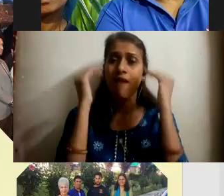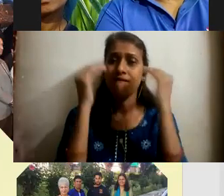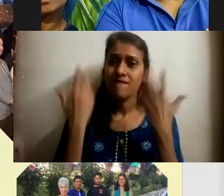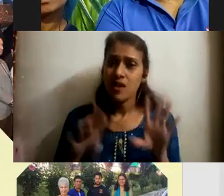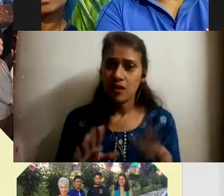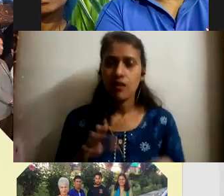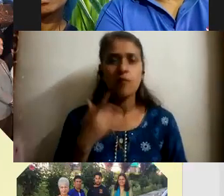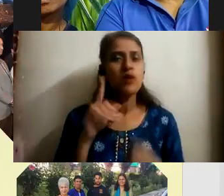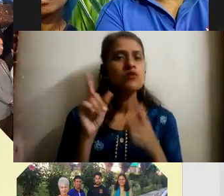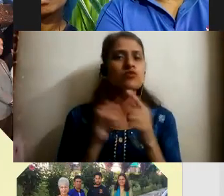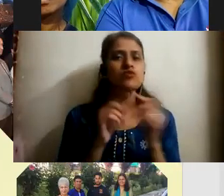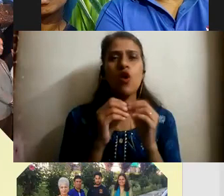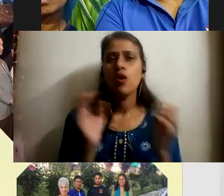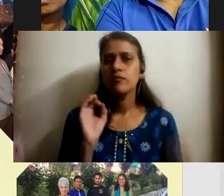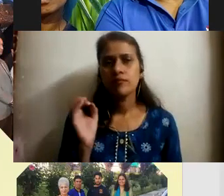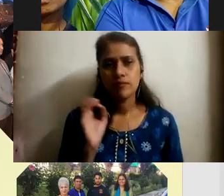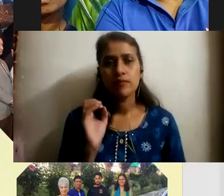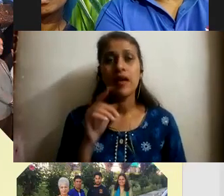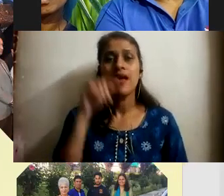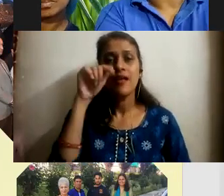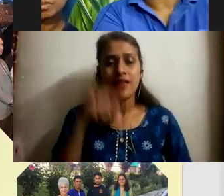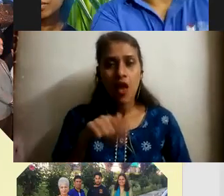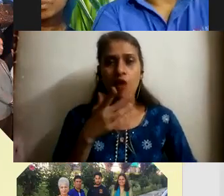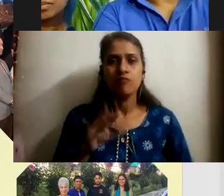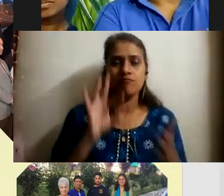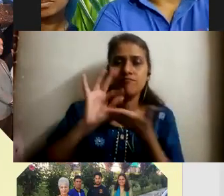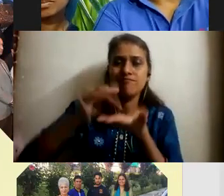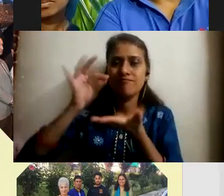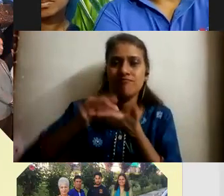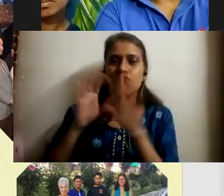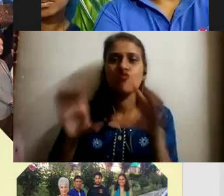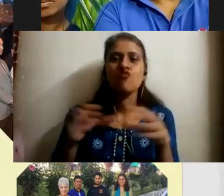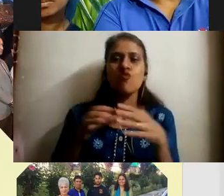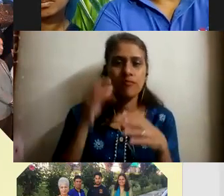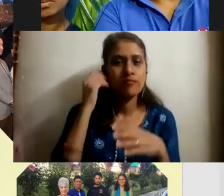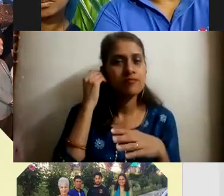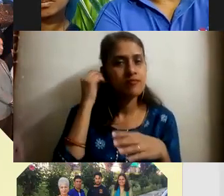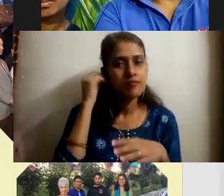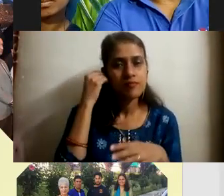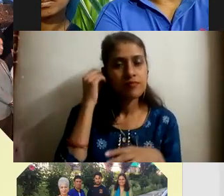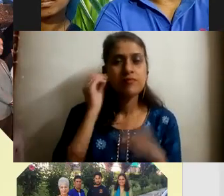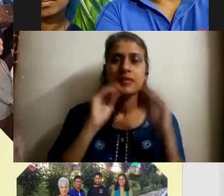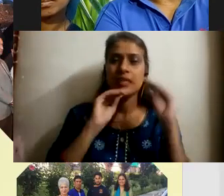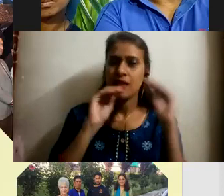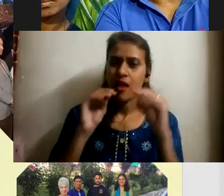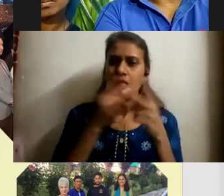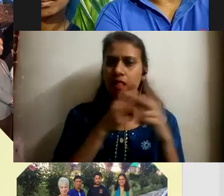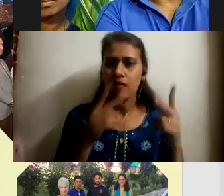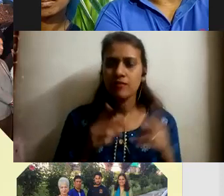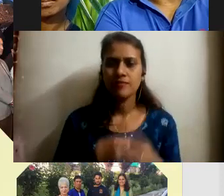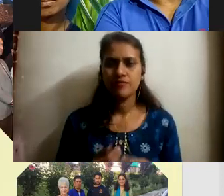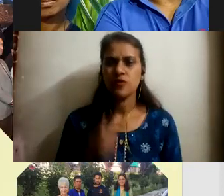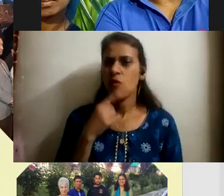how we took on the artisan work. And today he is part of the Dastakar community. So I remember when I went to Laila Taibji, she